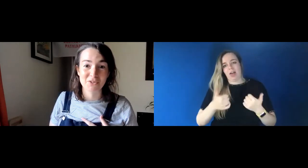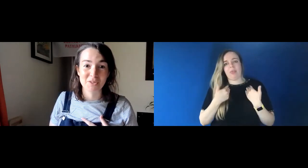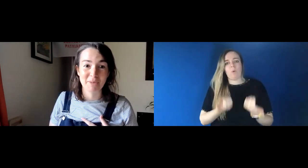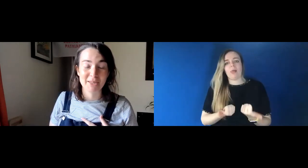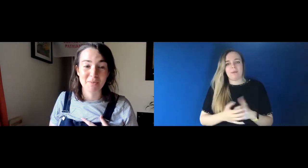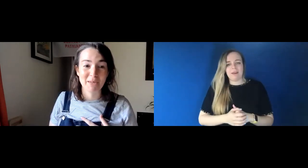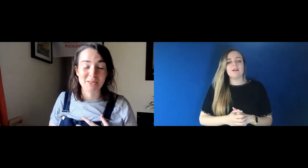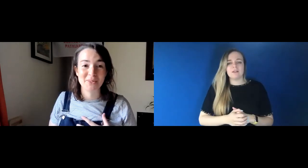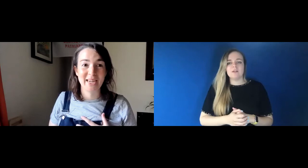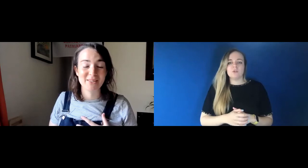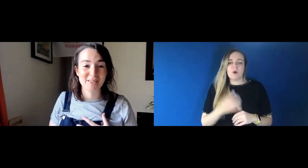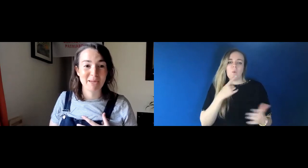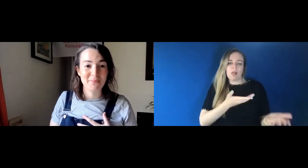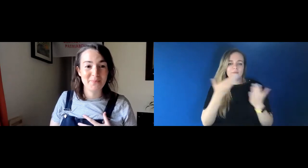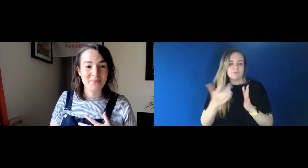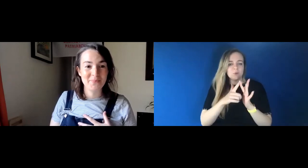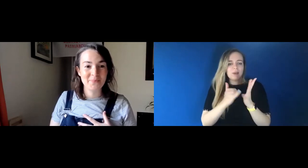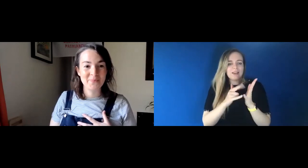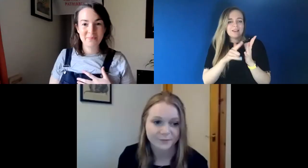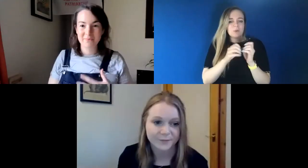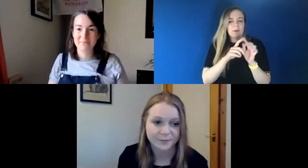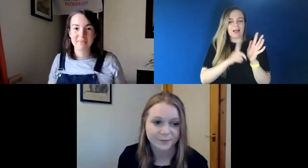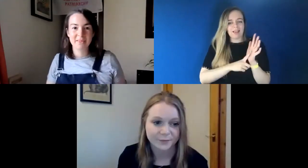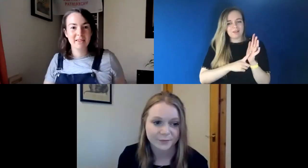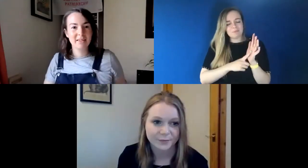speakers have talked about. So I'll pass on now to Isobel.